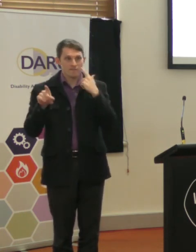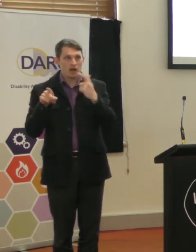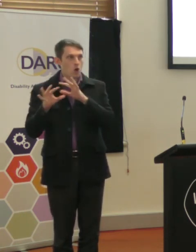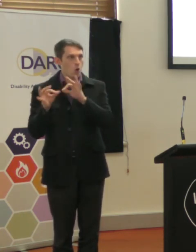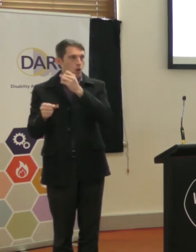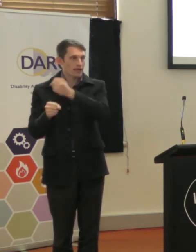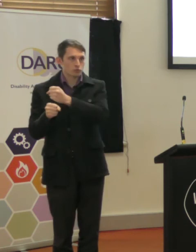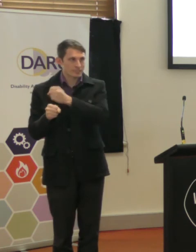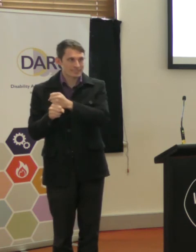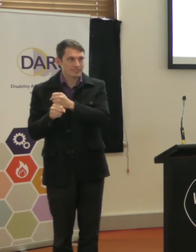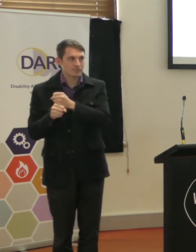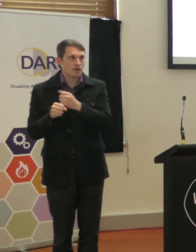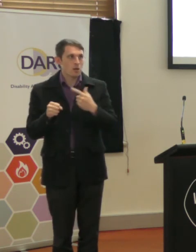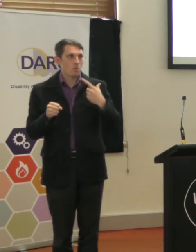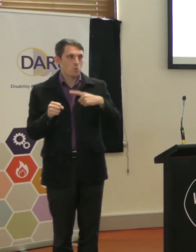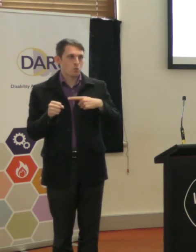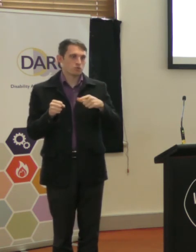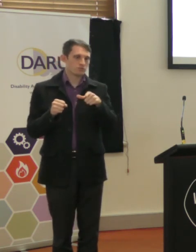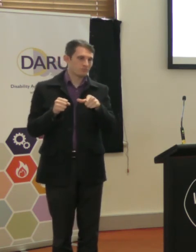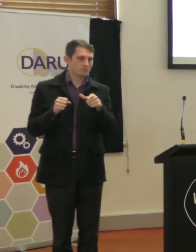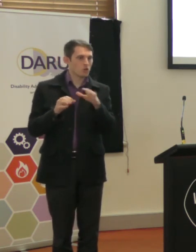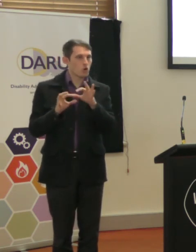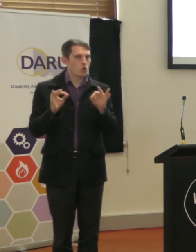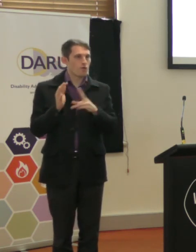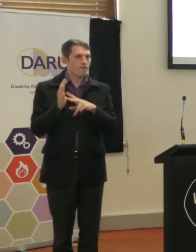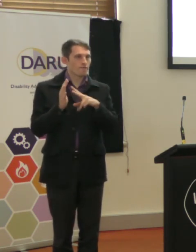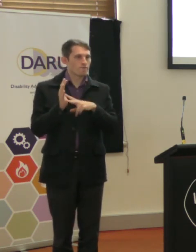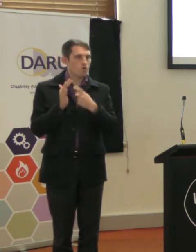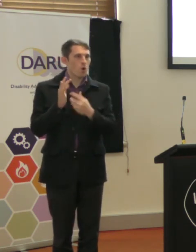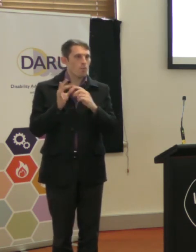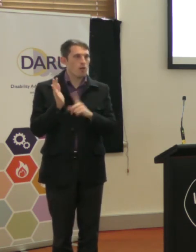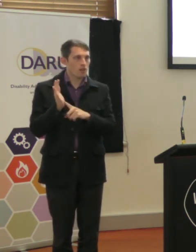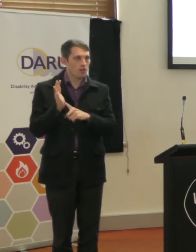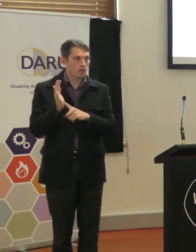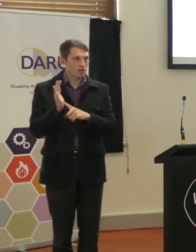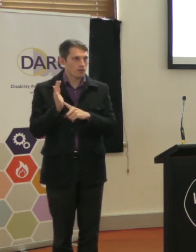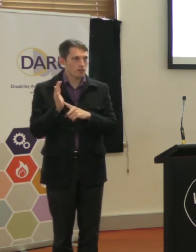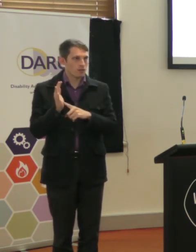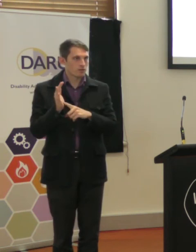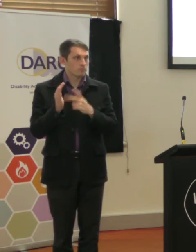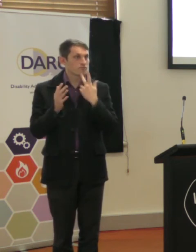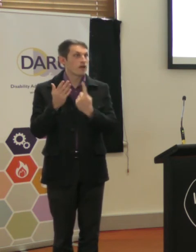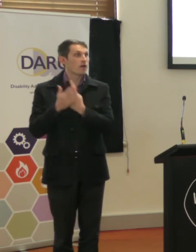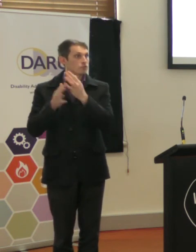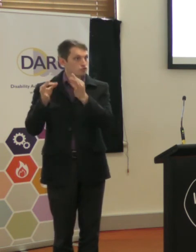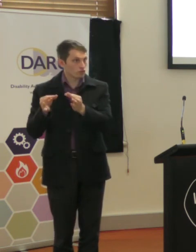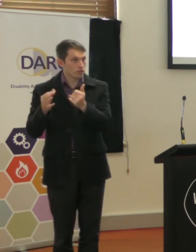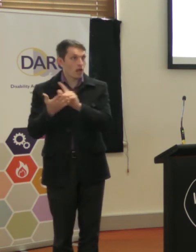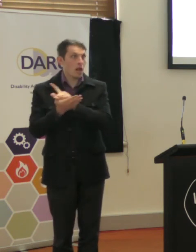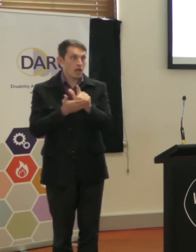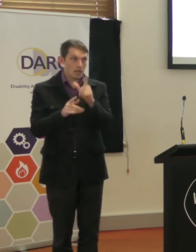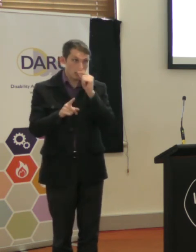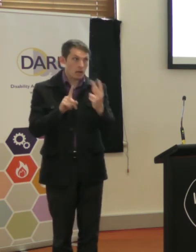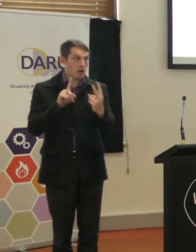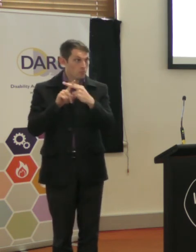the client was non-verbal? Is the client still able to apply for compensation?